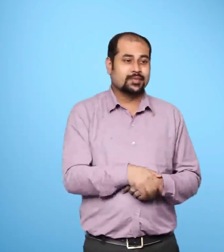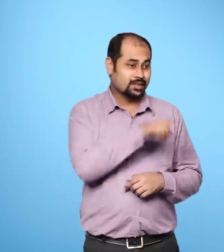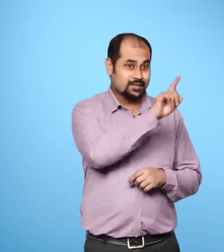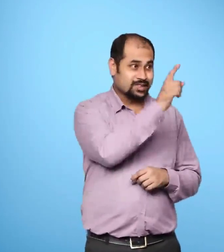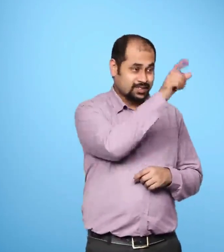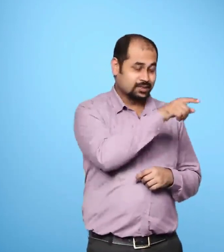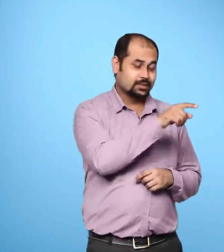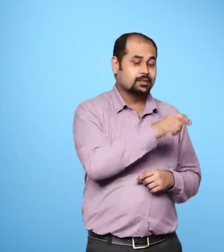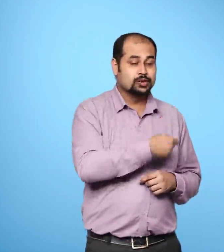Throw first.